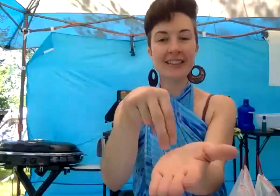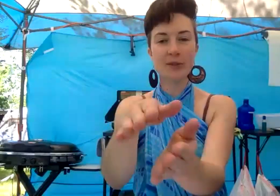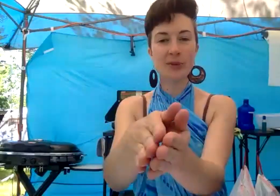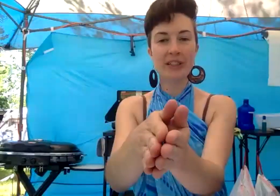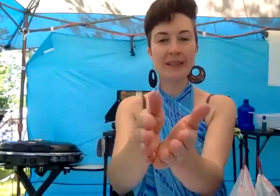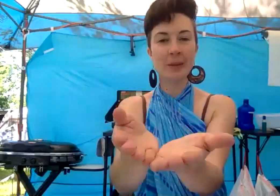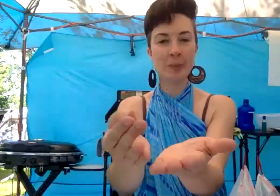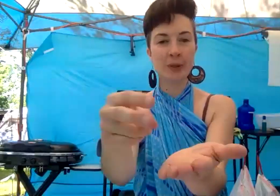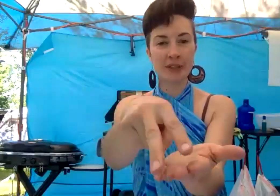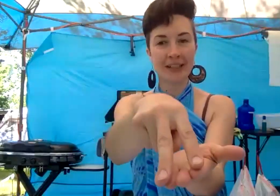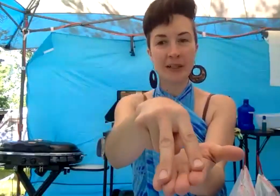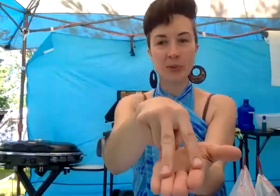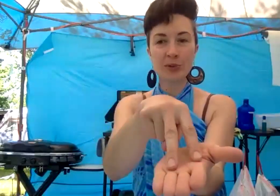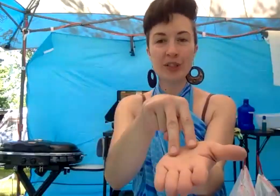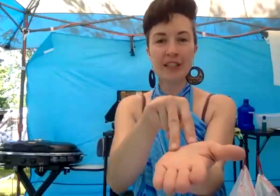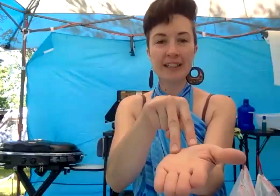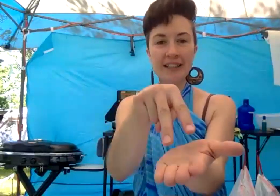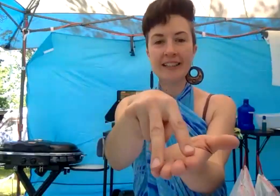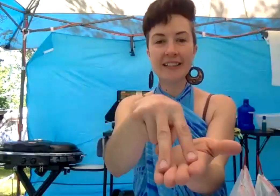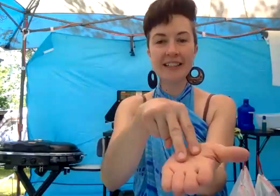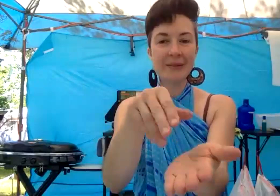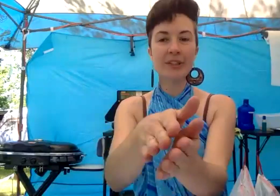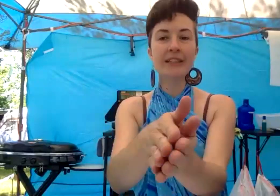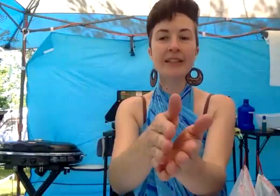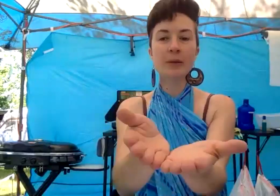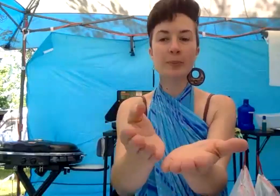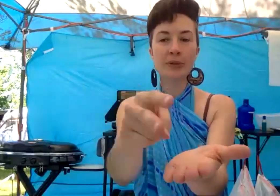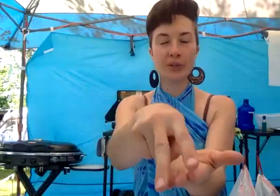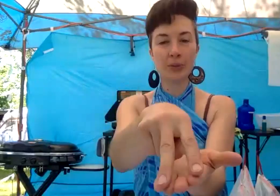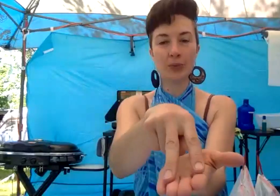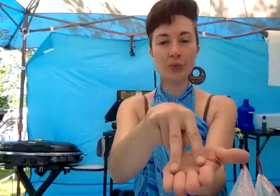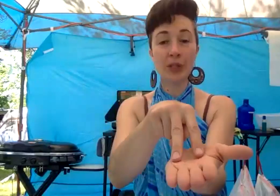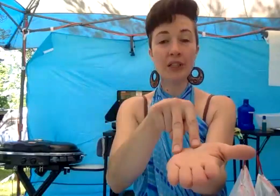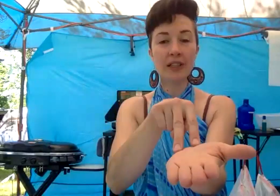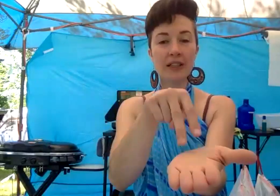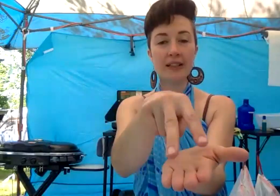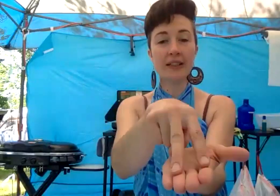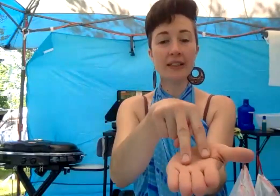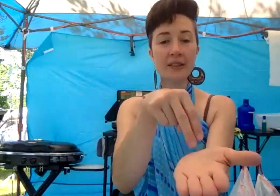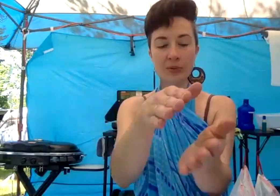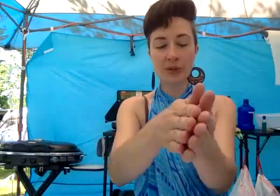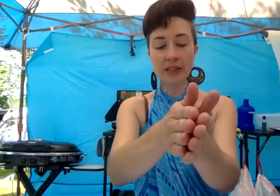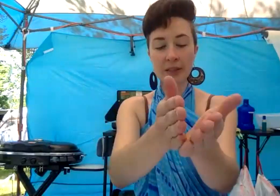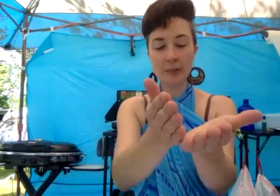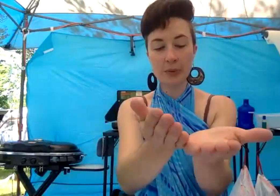read, read a book, read, read a book, read, read a